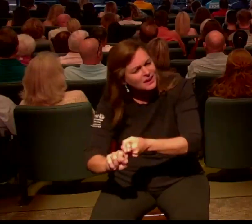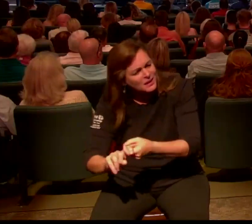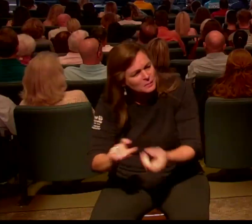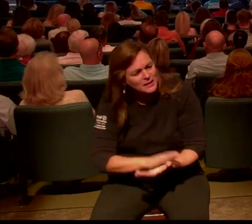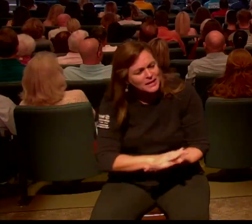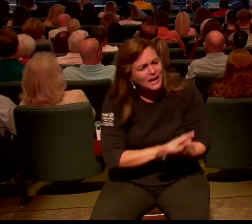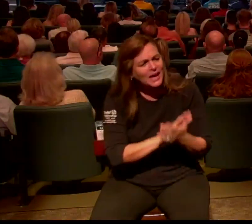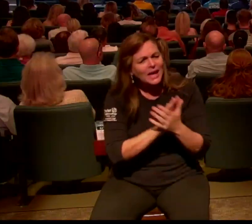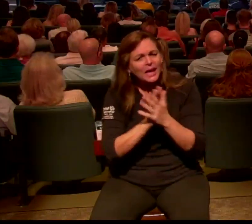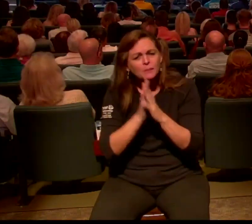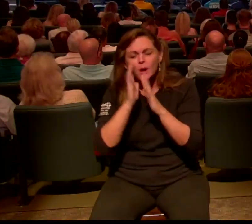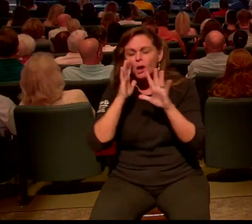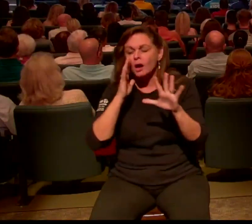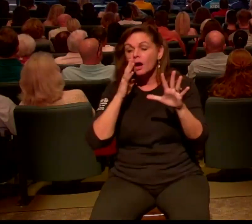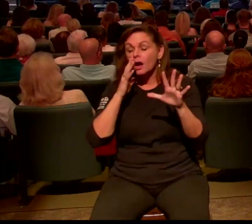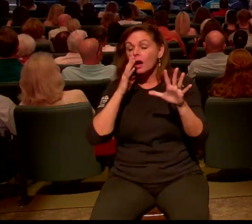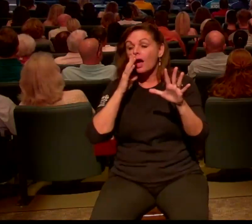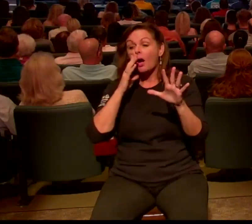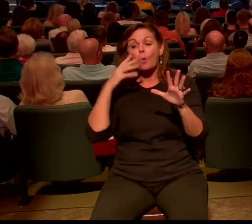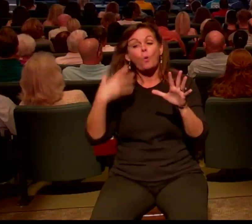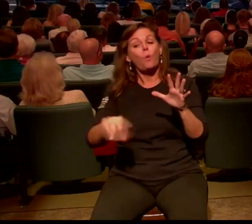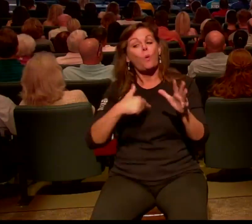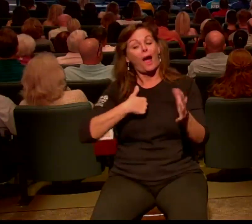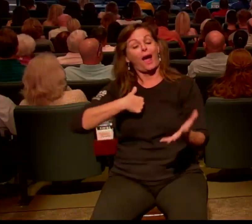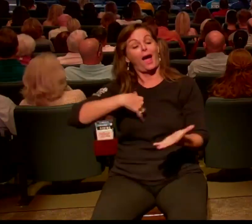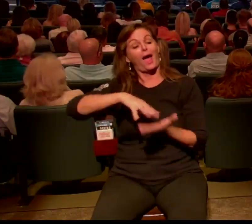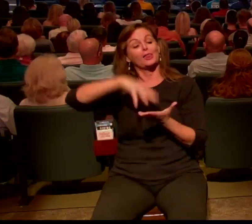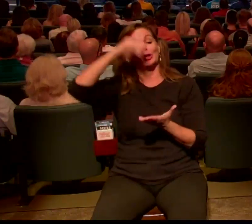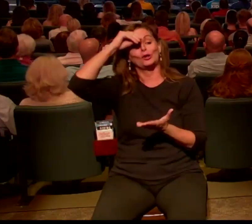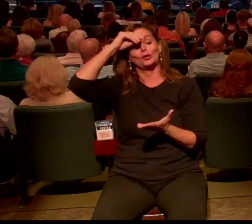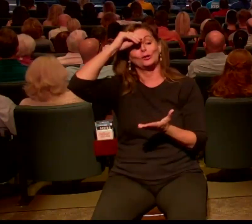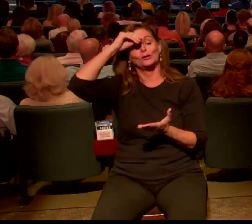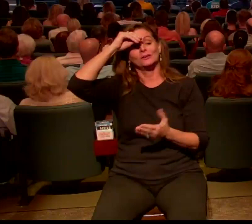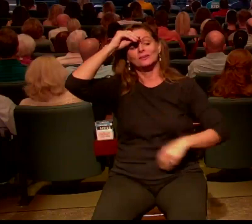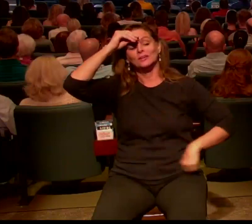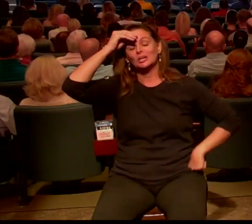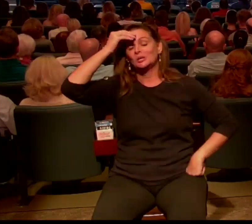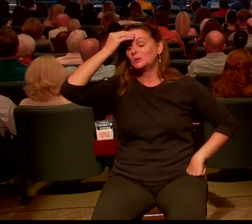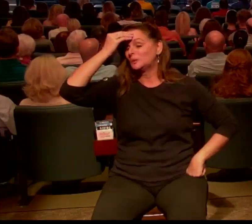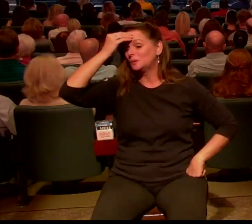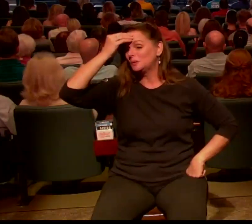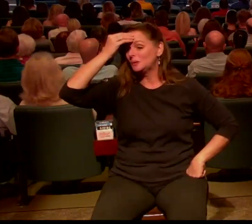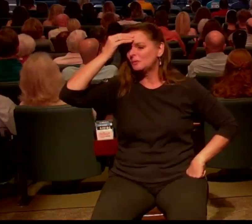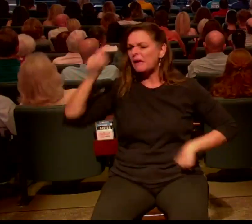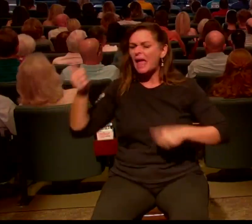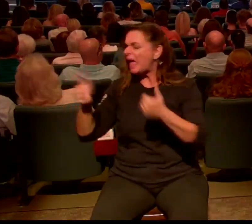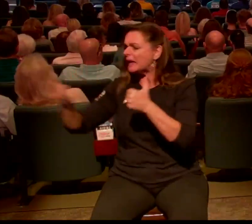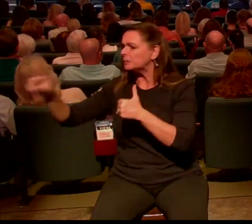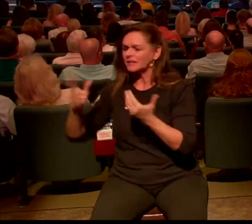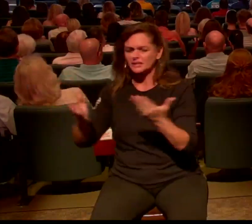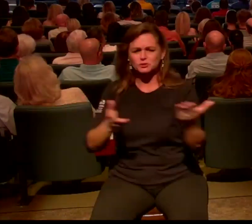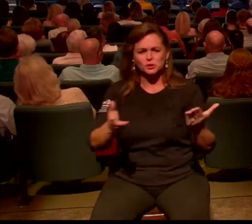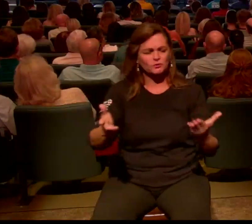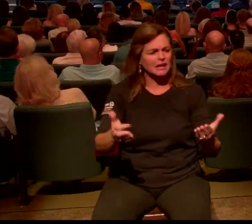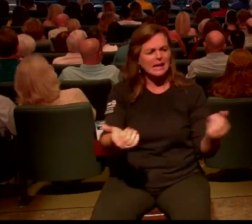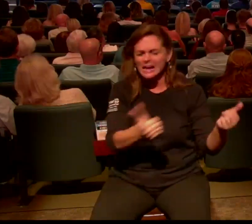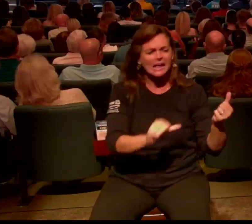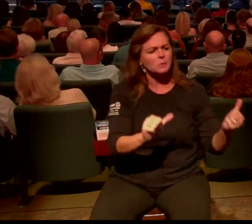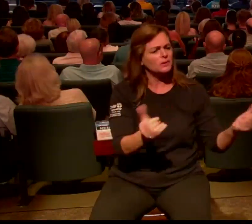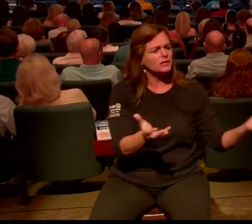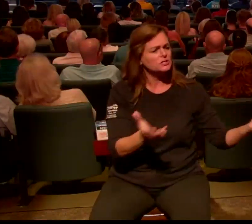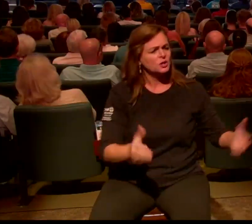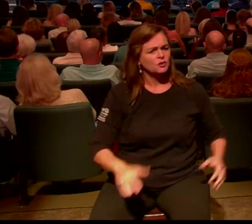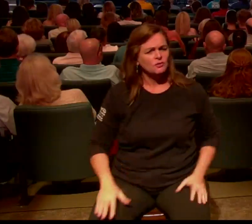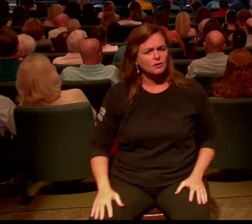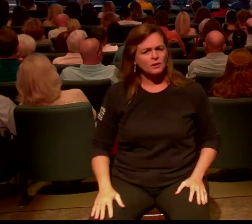And it was a huge lesson to me as far as any one of us can be serving, and any one of us can add